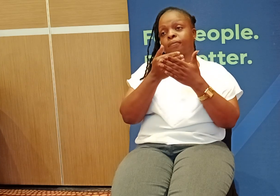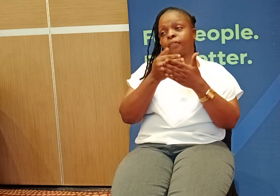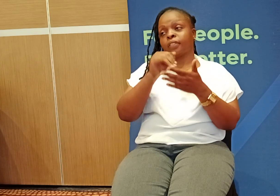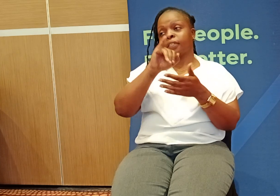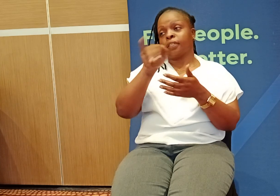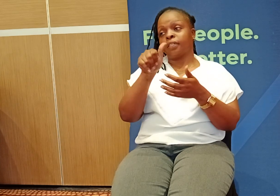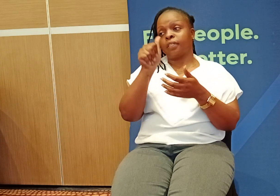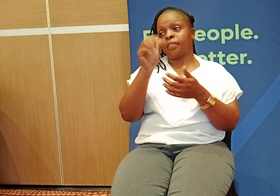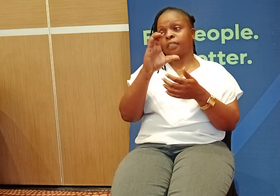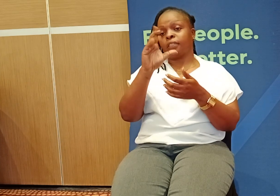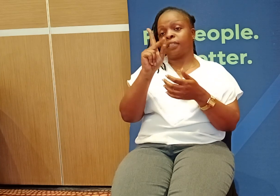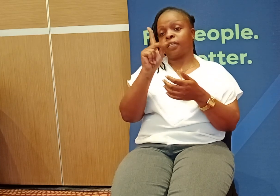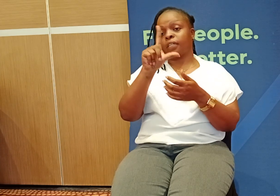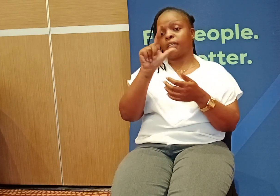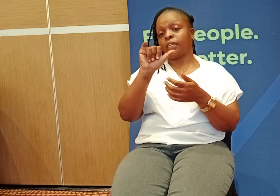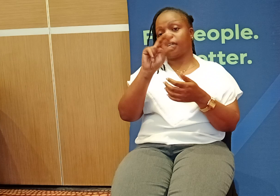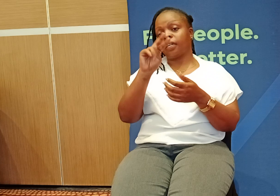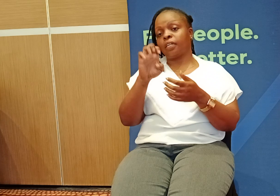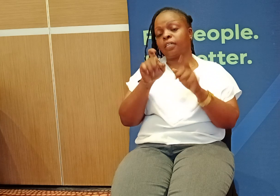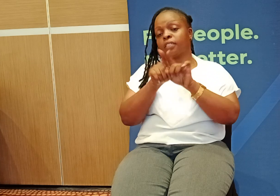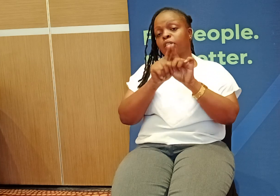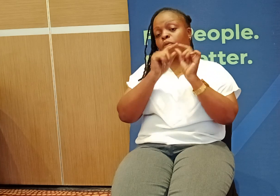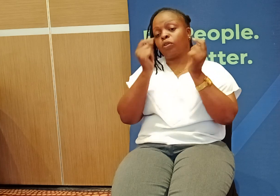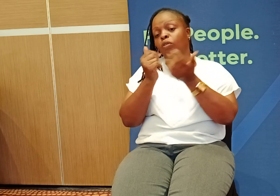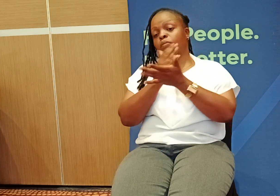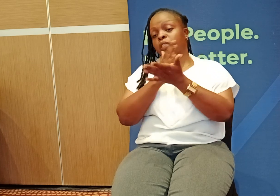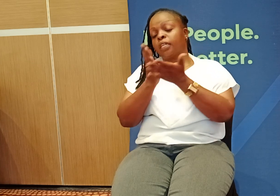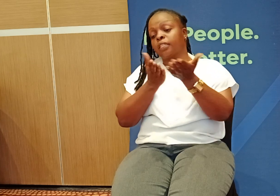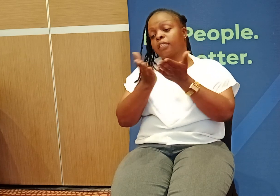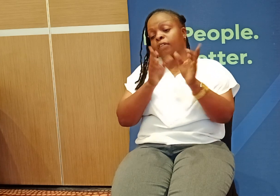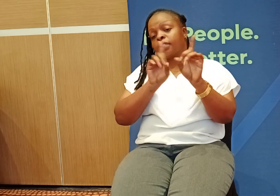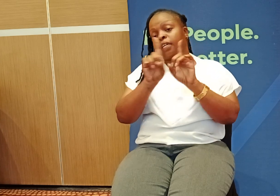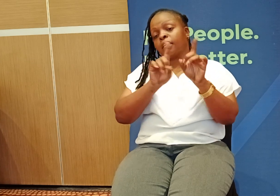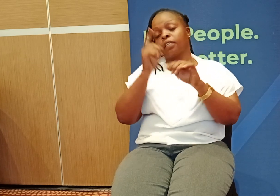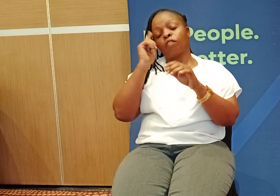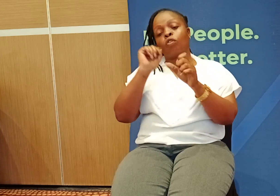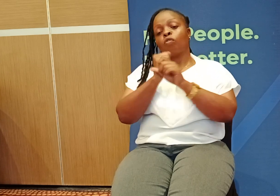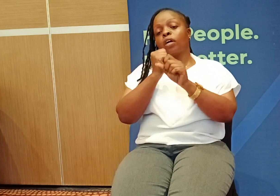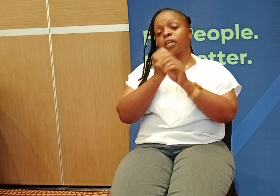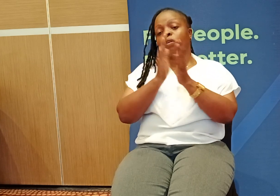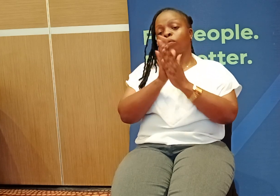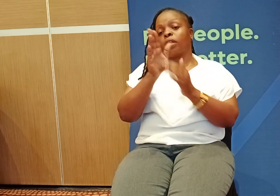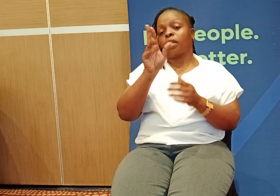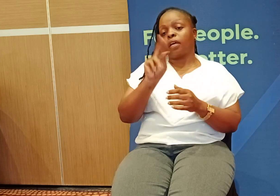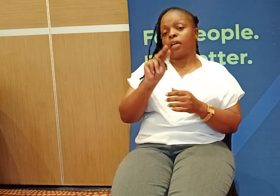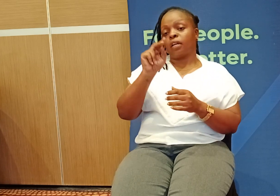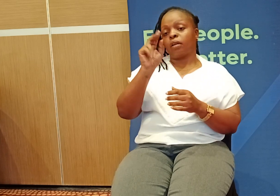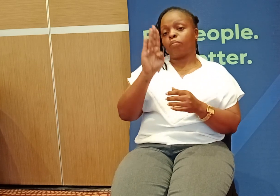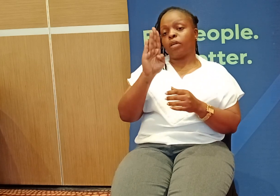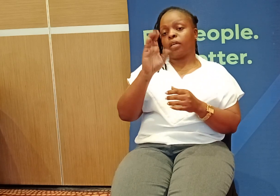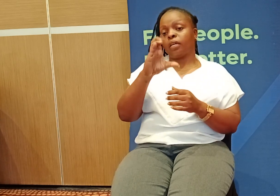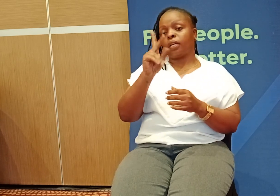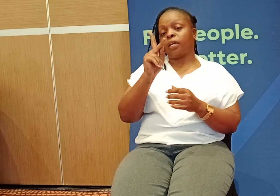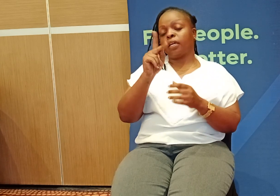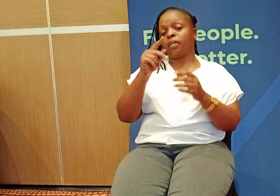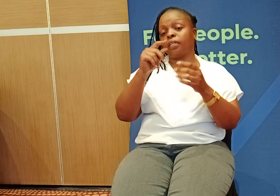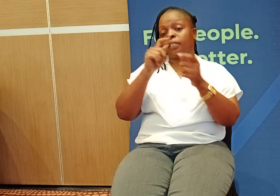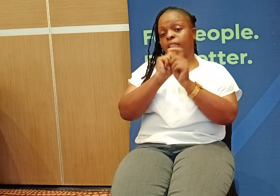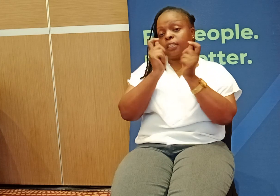Group Shared Services Director, for that push, working with the NBK team. automated over 64